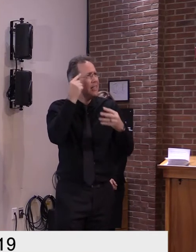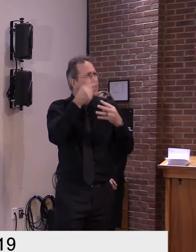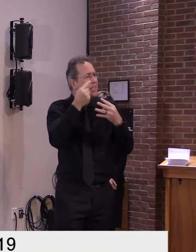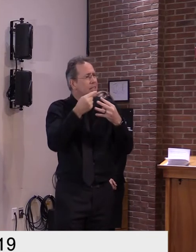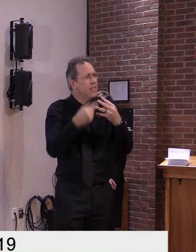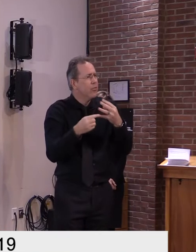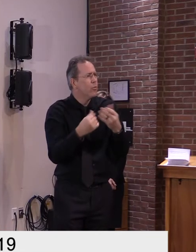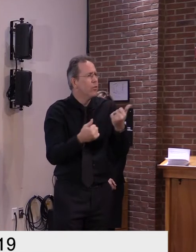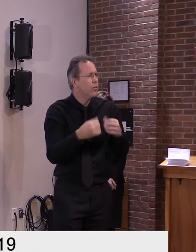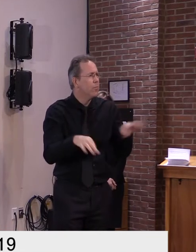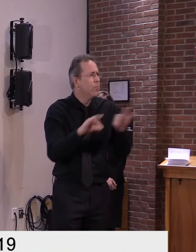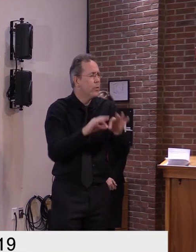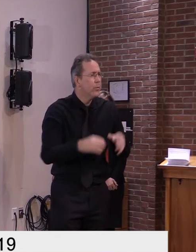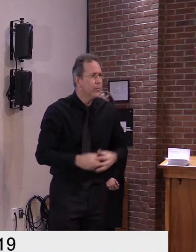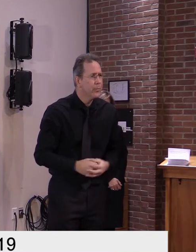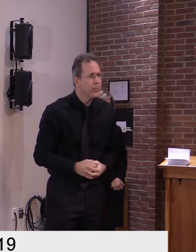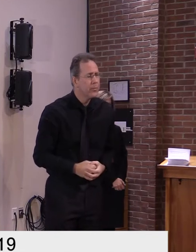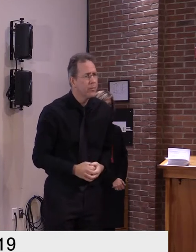Thank you.